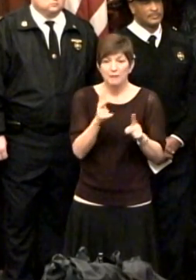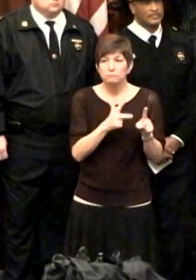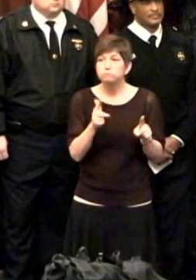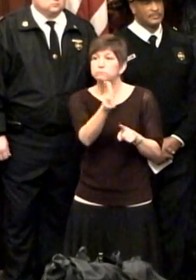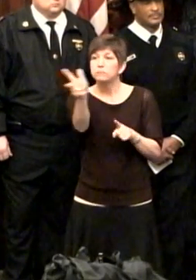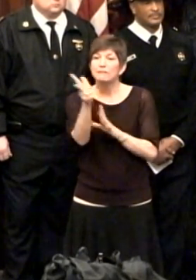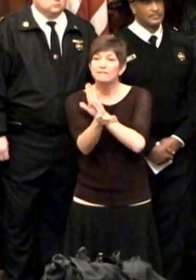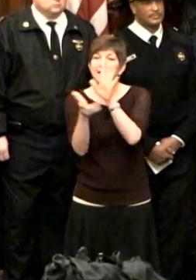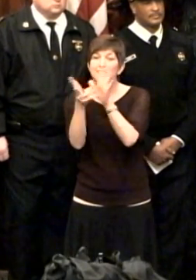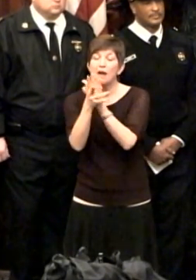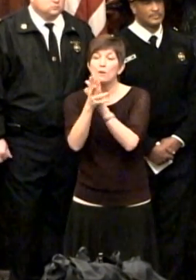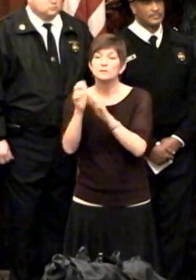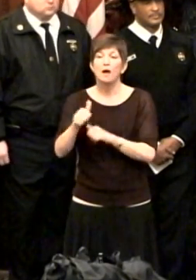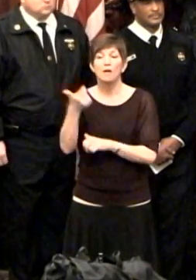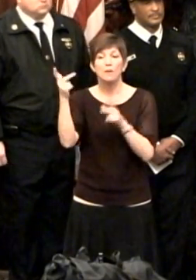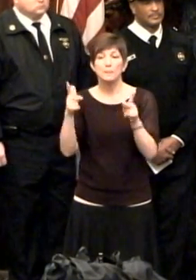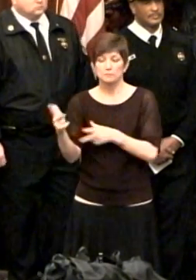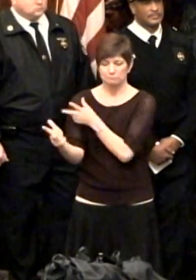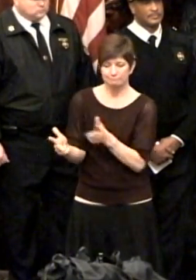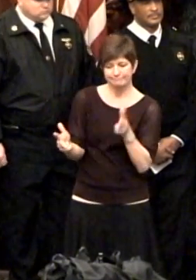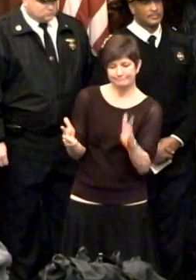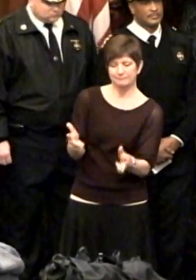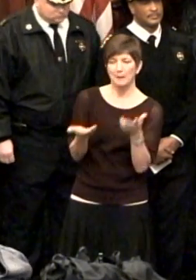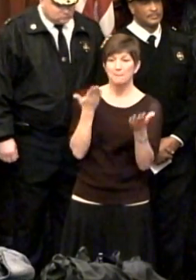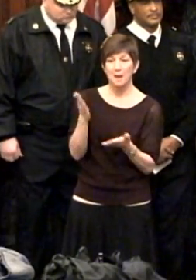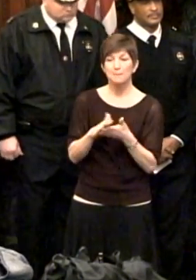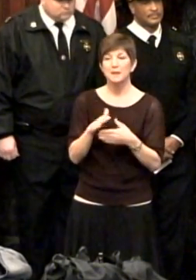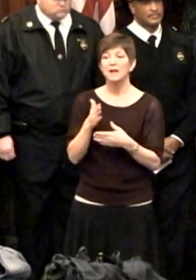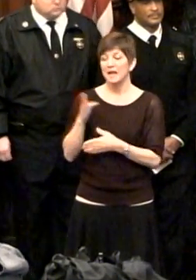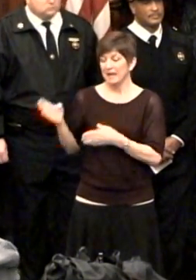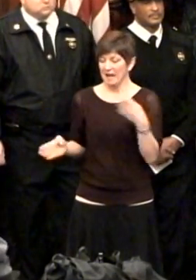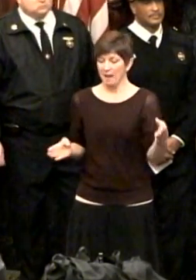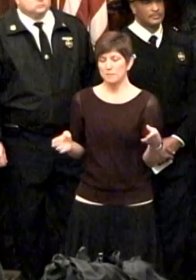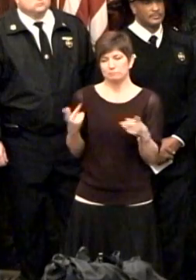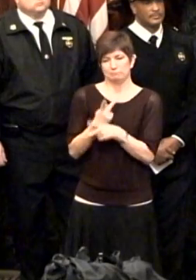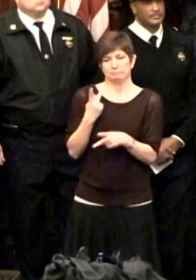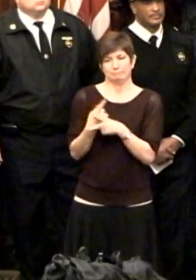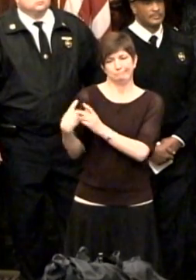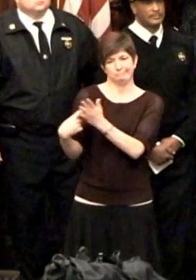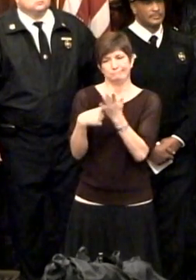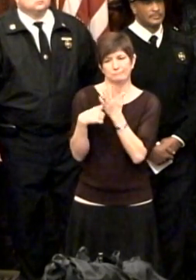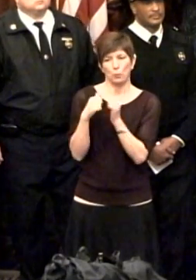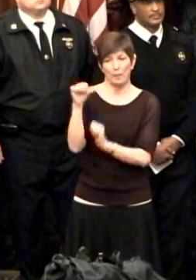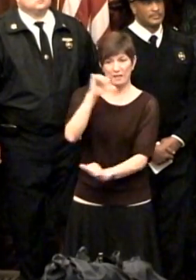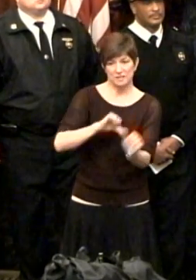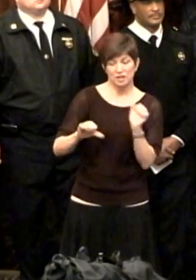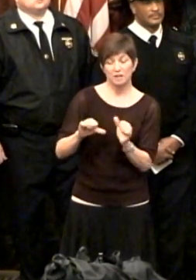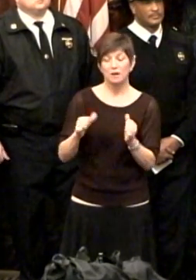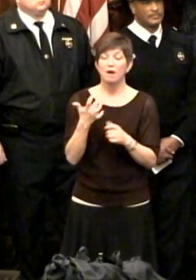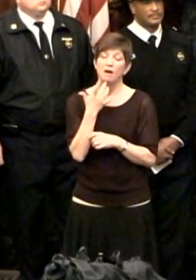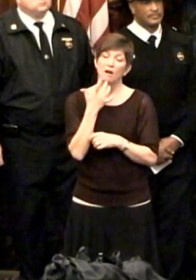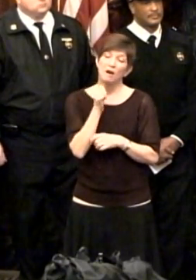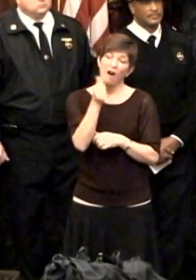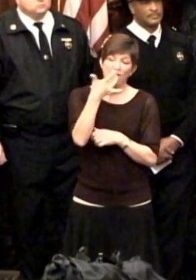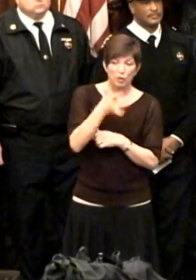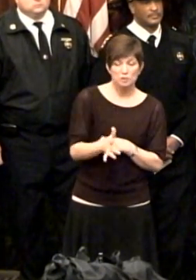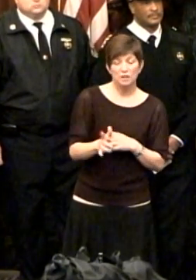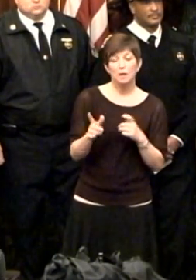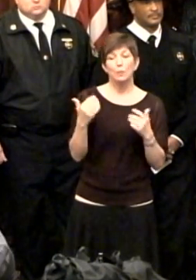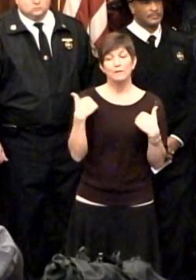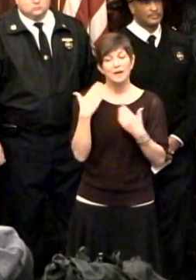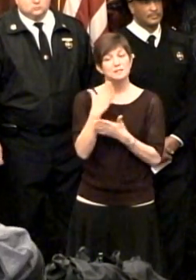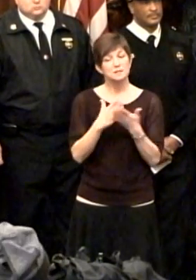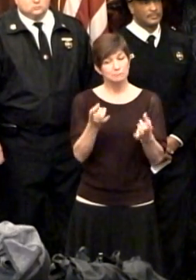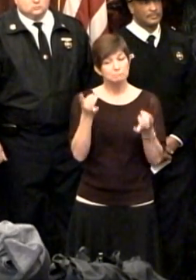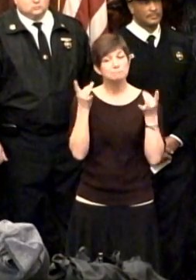hours, somebody else might come into space. Neighbors usually work these kinds of things out. We have, unfortunately, had some